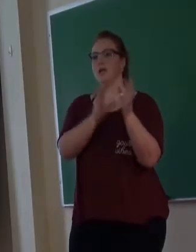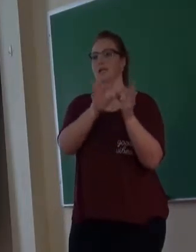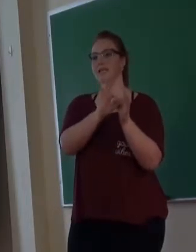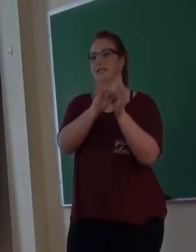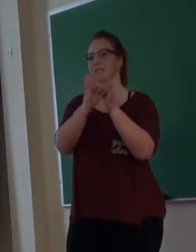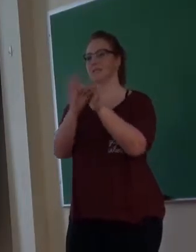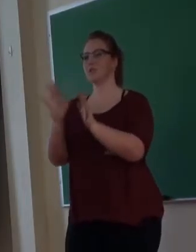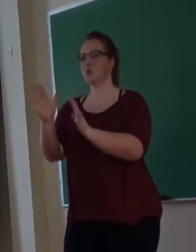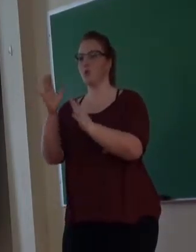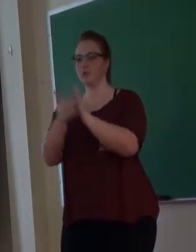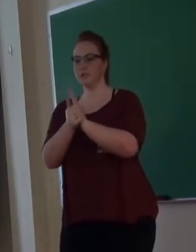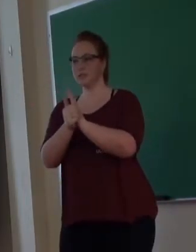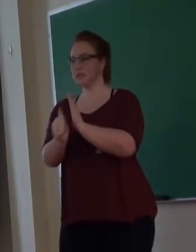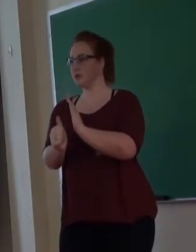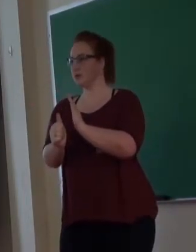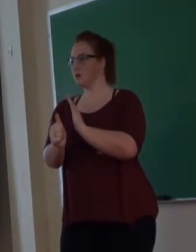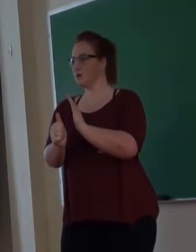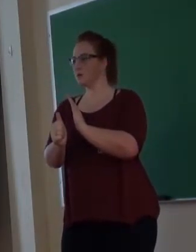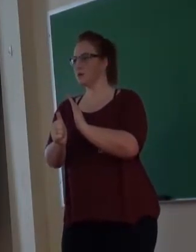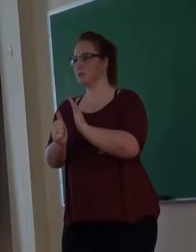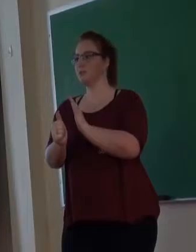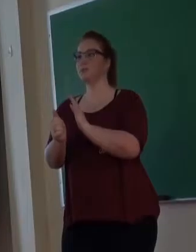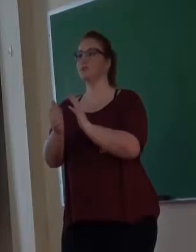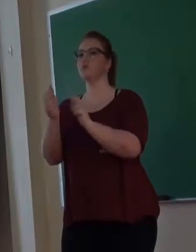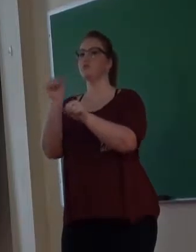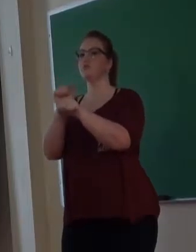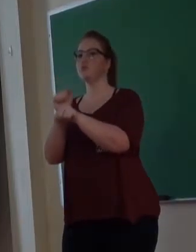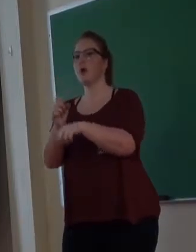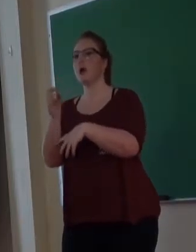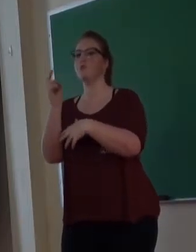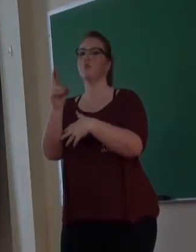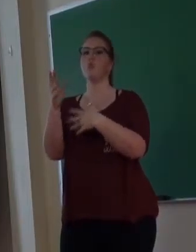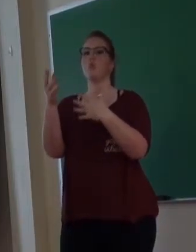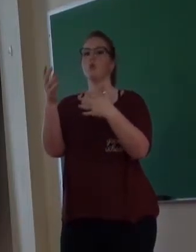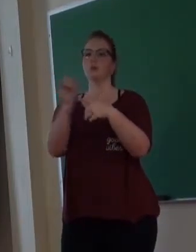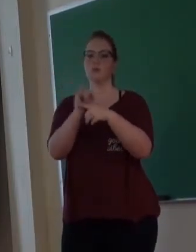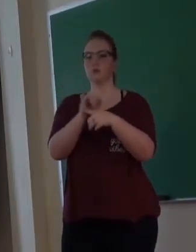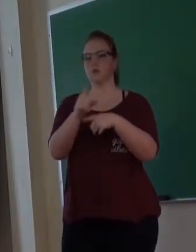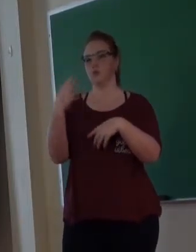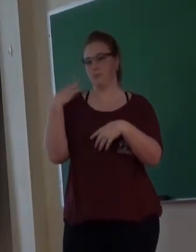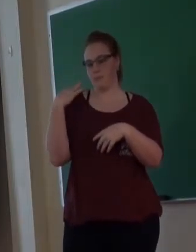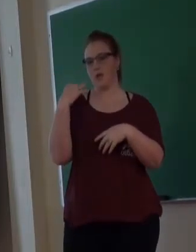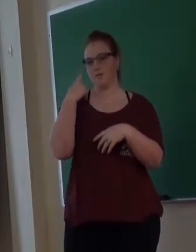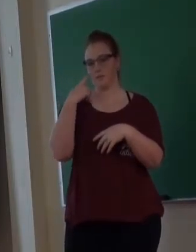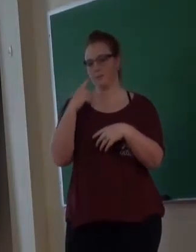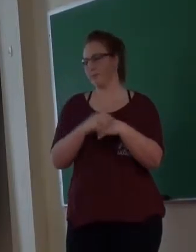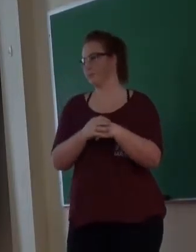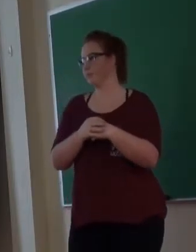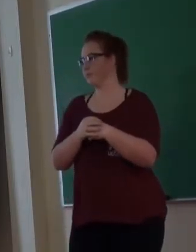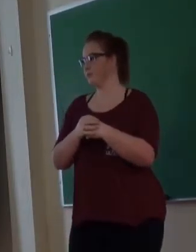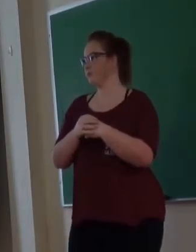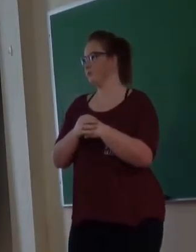of the internship or job that you are applying to. Okay. We're going to talk about the best